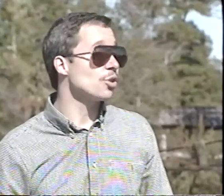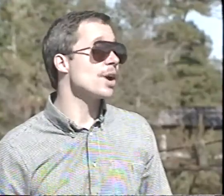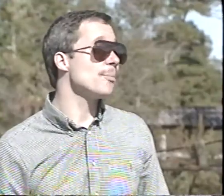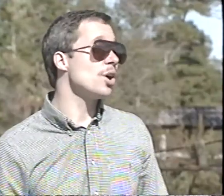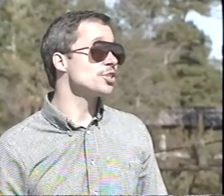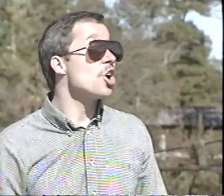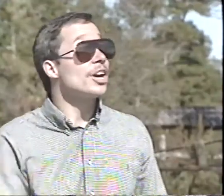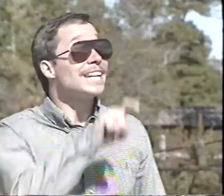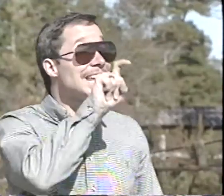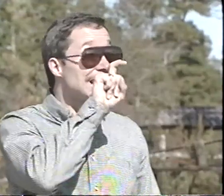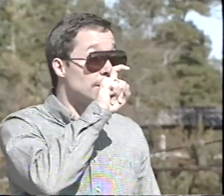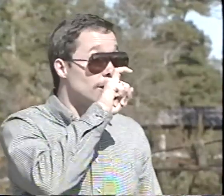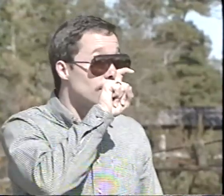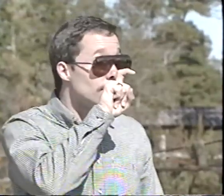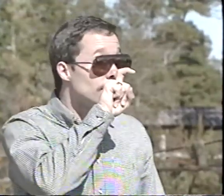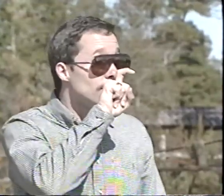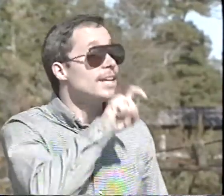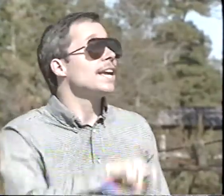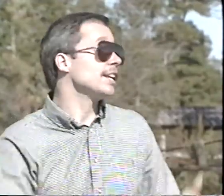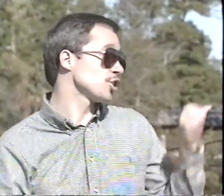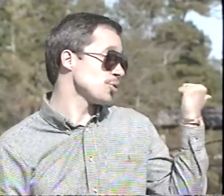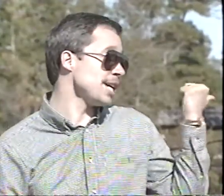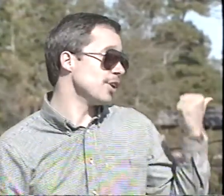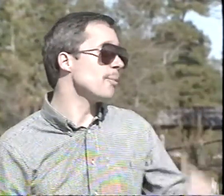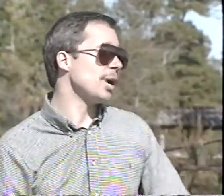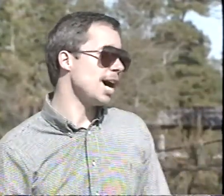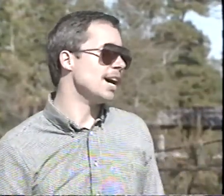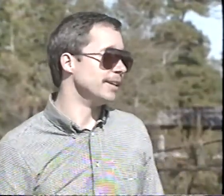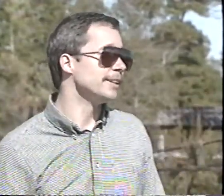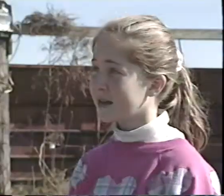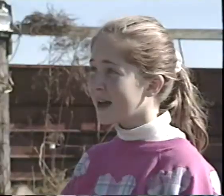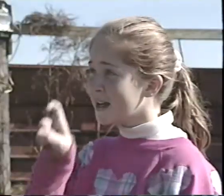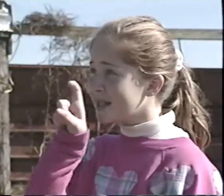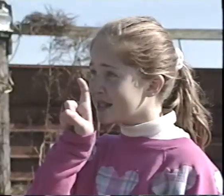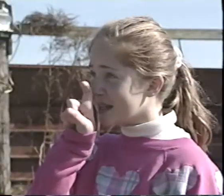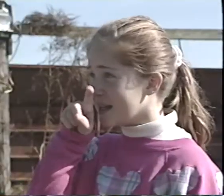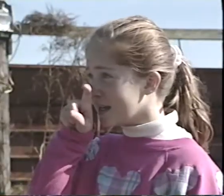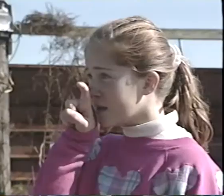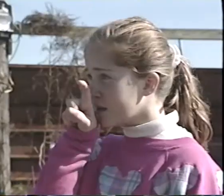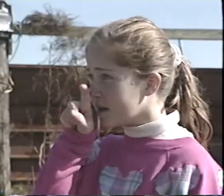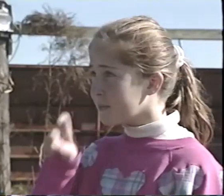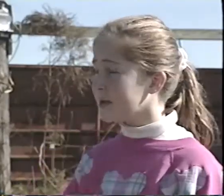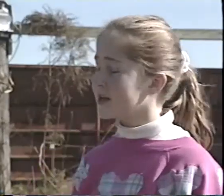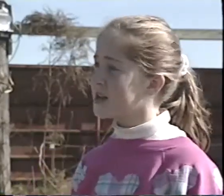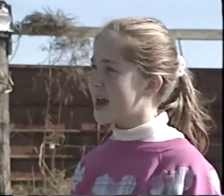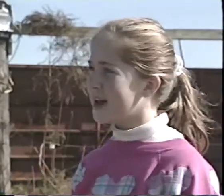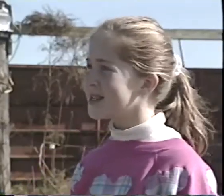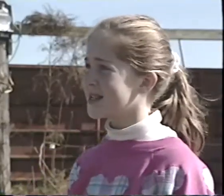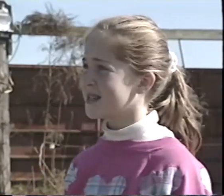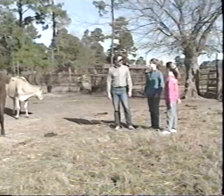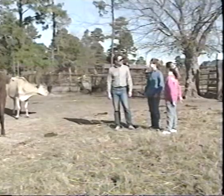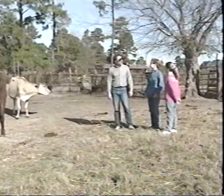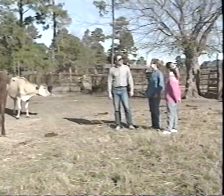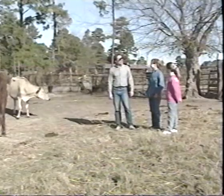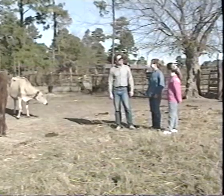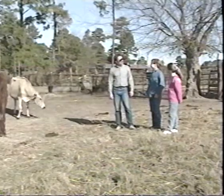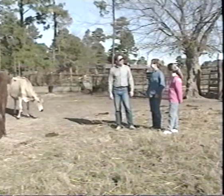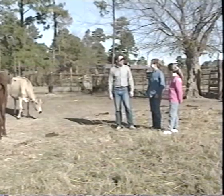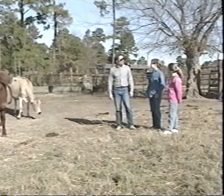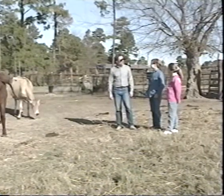Grandpa saw an eagle in a tree near the pond. Did the eagle build a nest? Nah, I think he was just